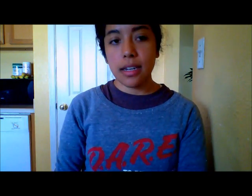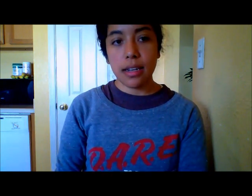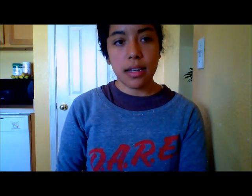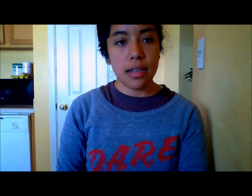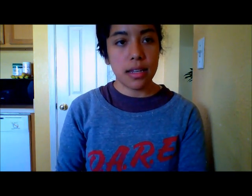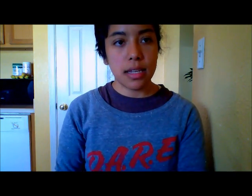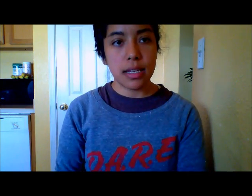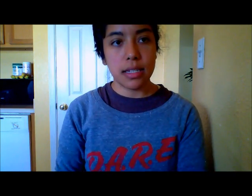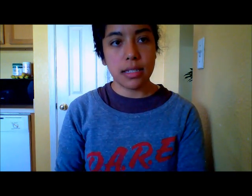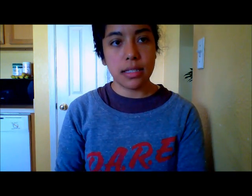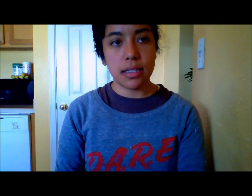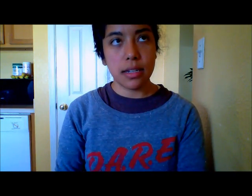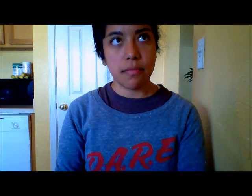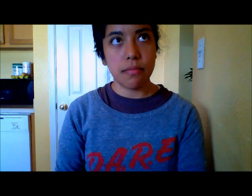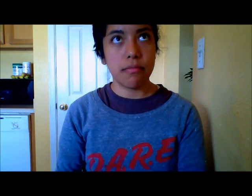Location is